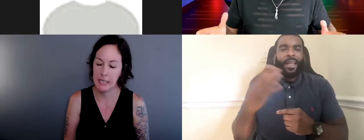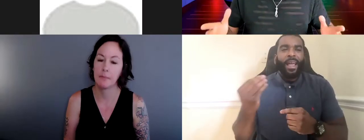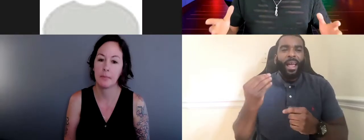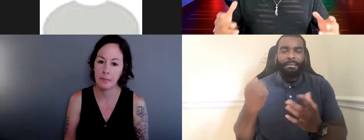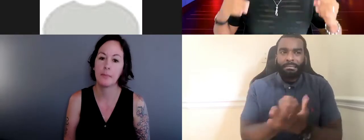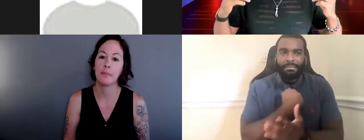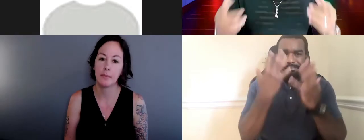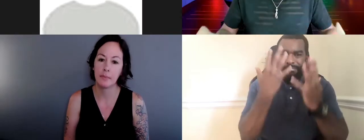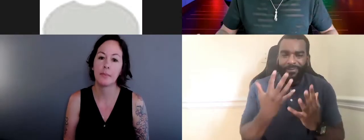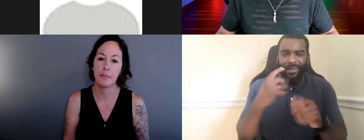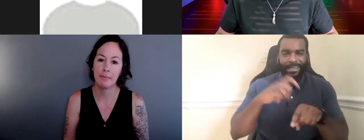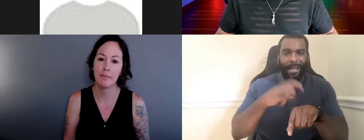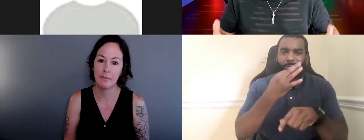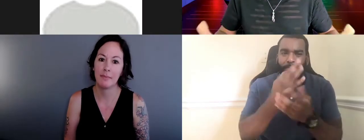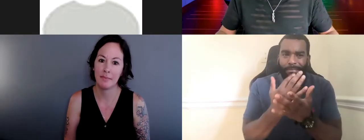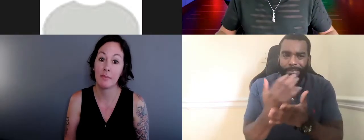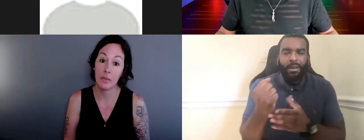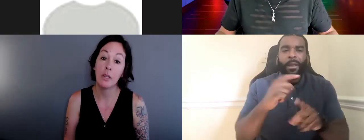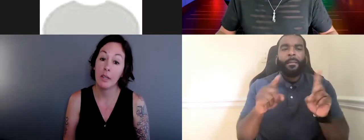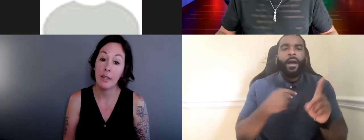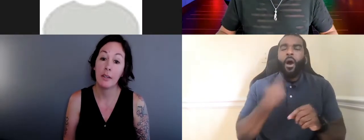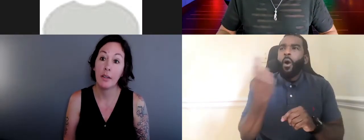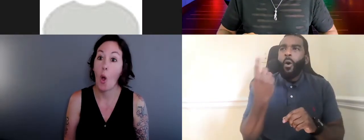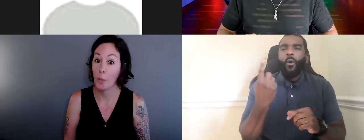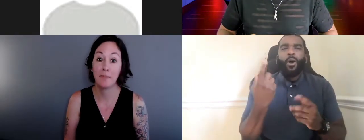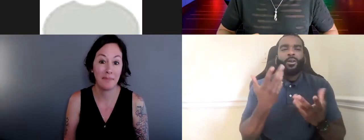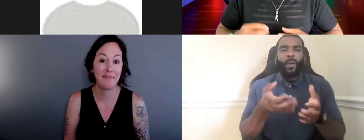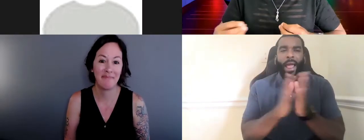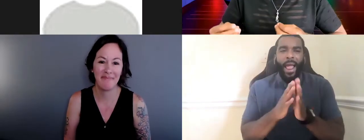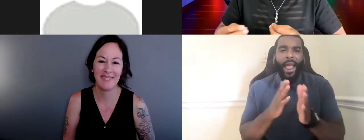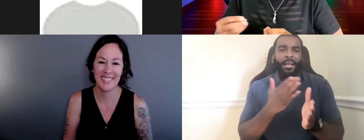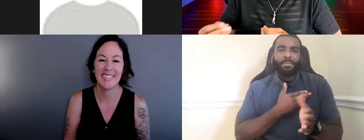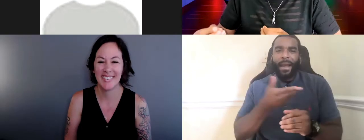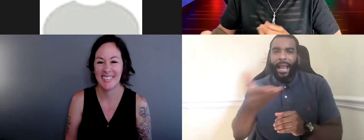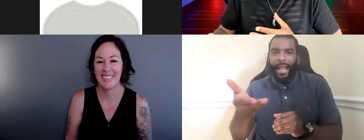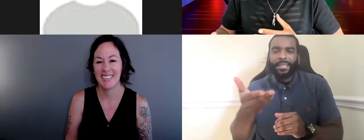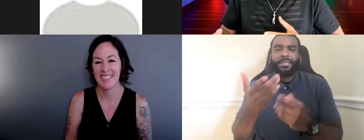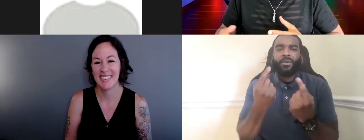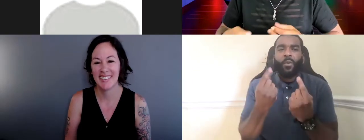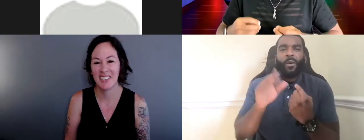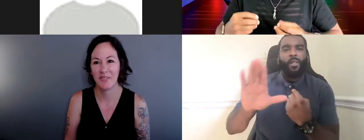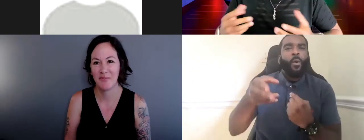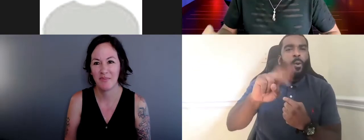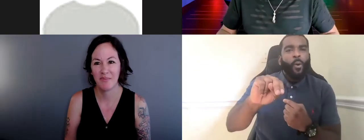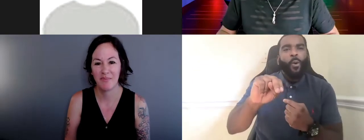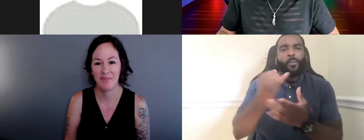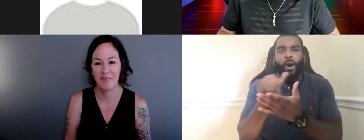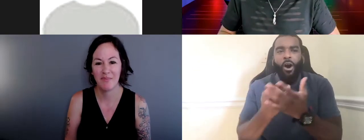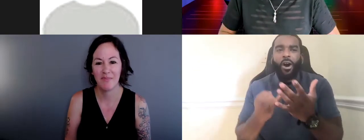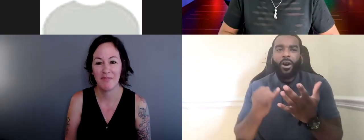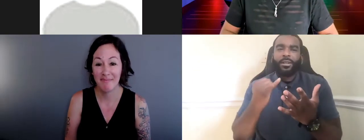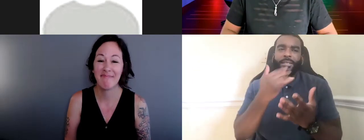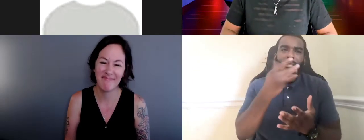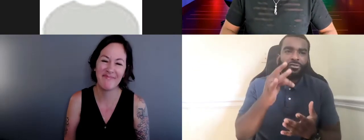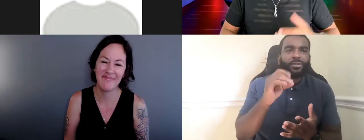on time, but I always like to ask all my guests about their own arts interests or endeavors.